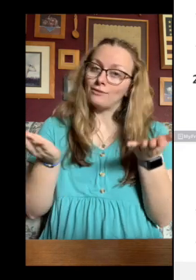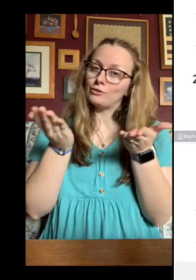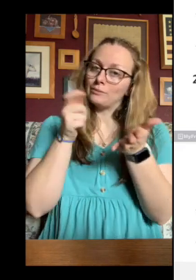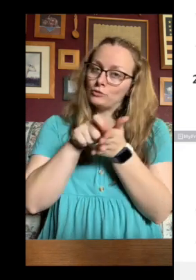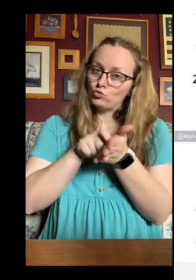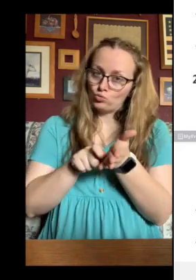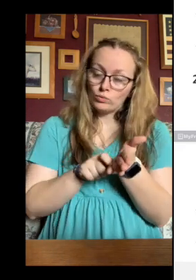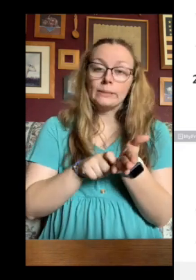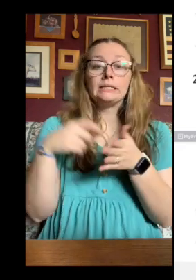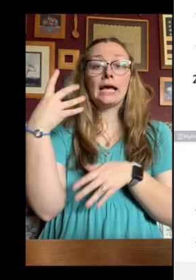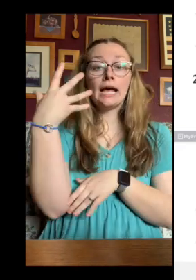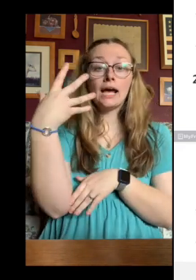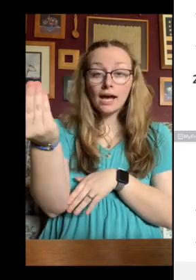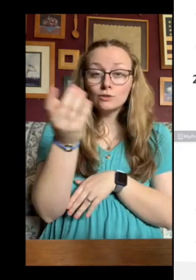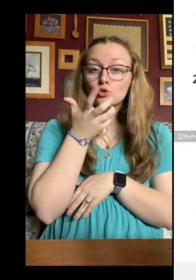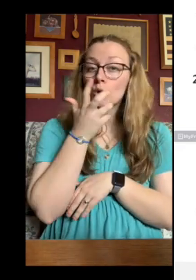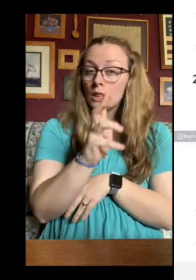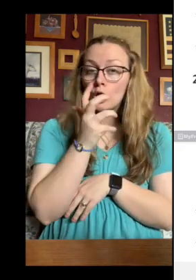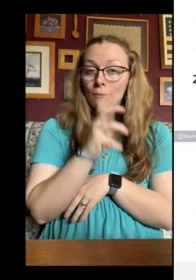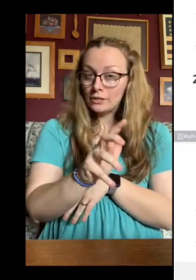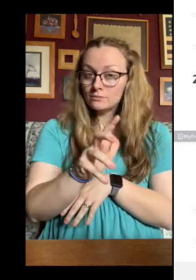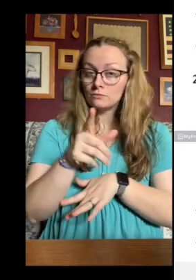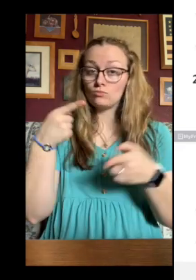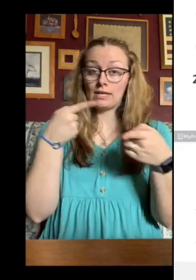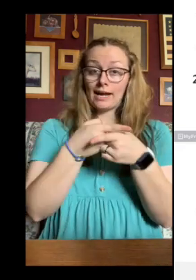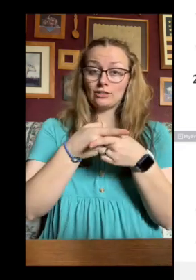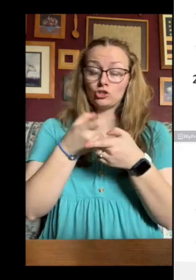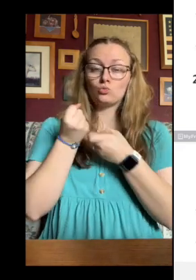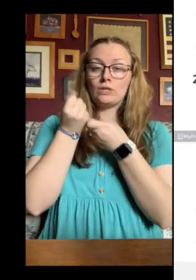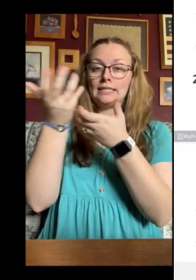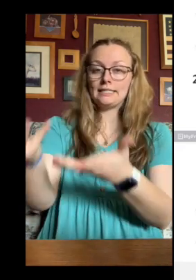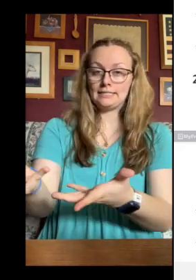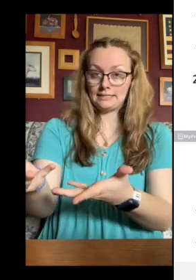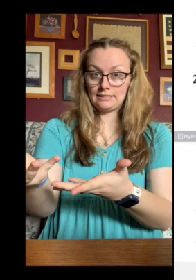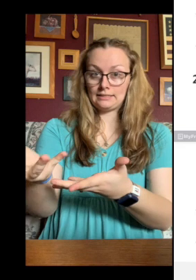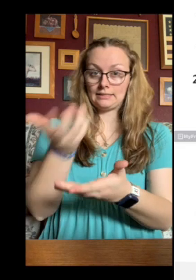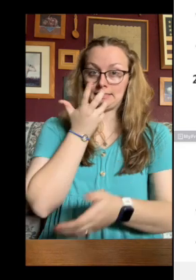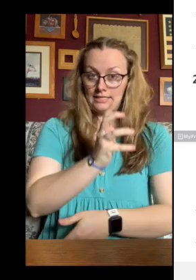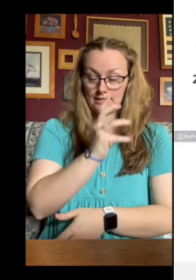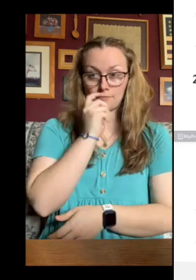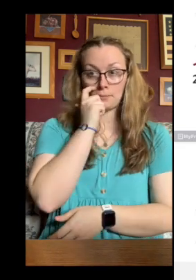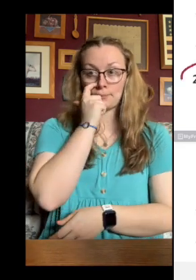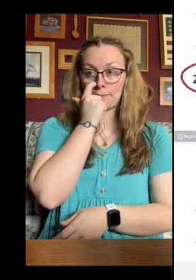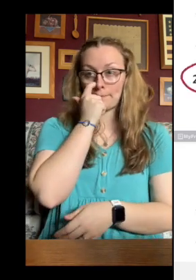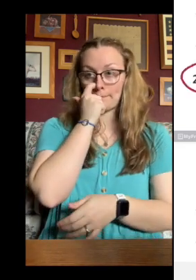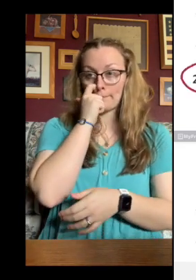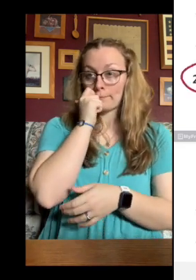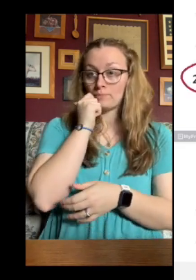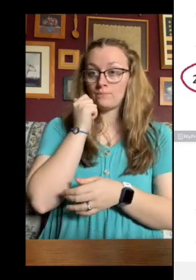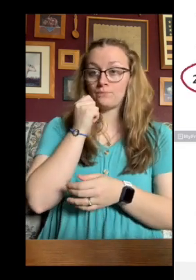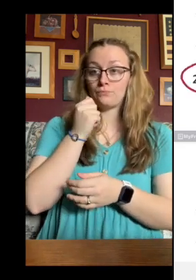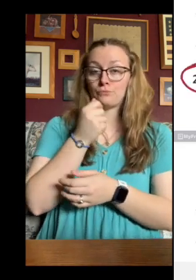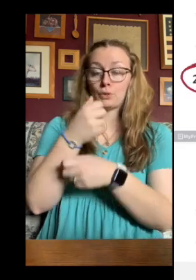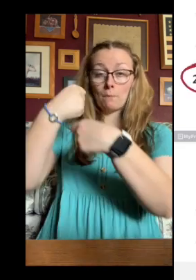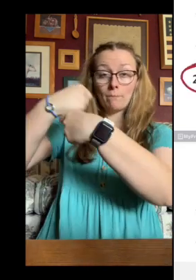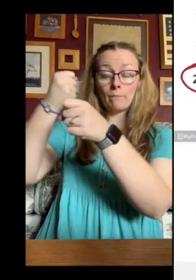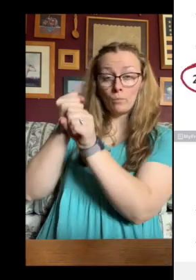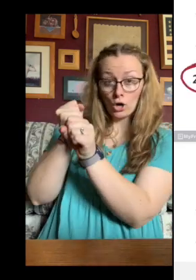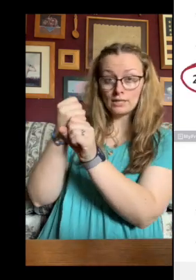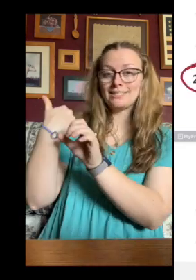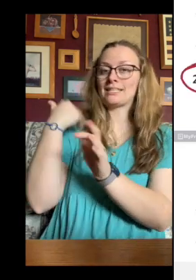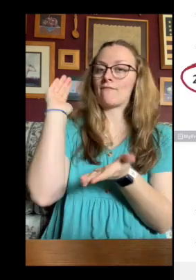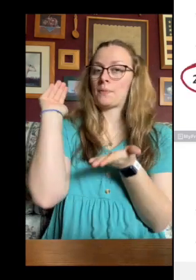reactions release heat. The products have less energy, and I recommend you write